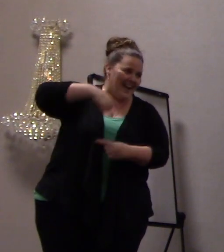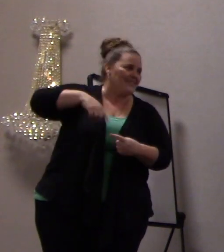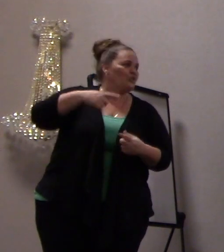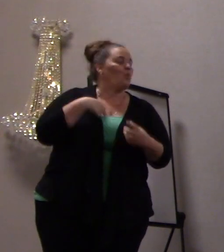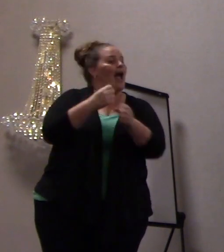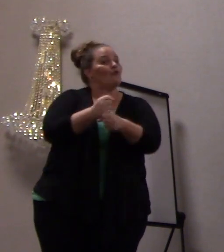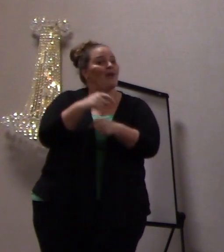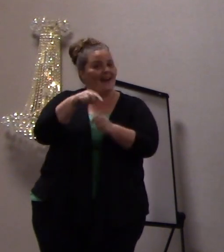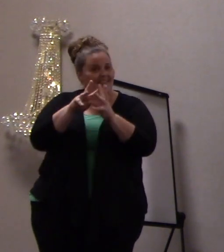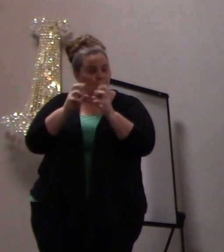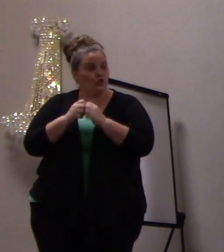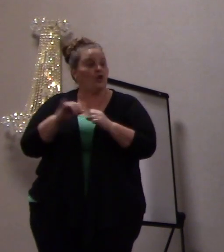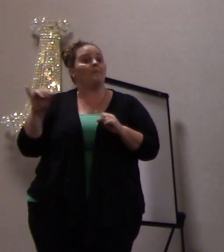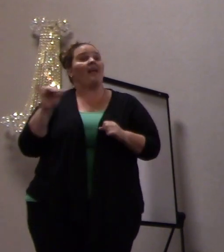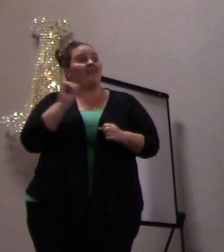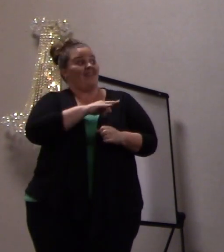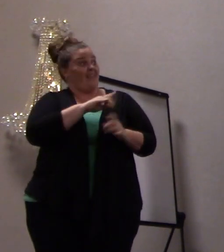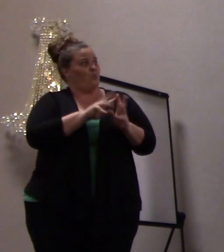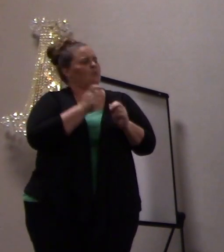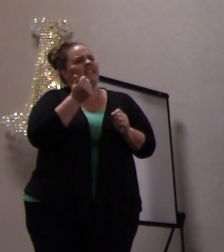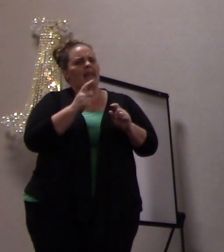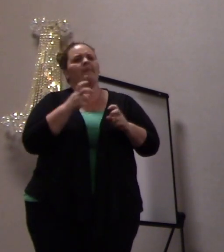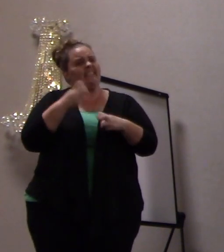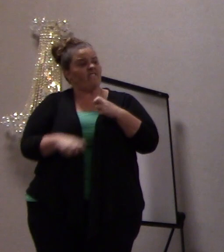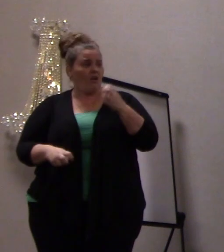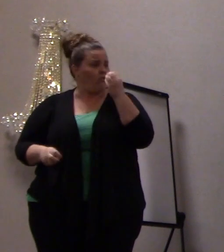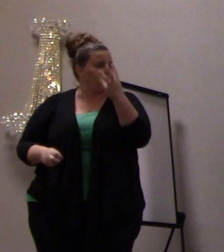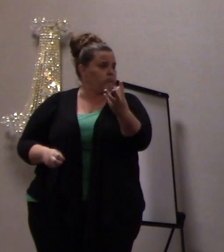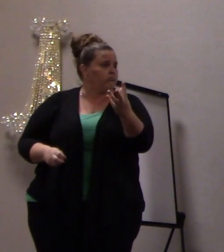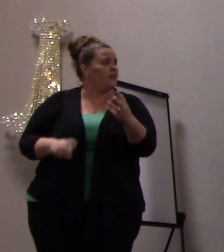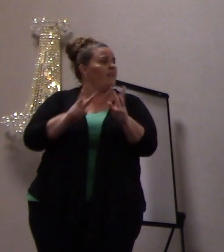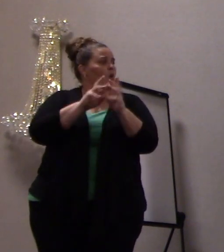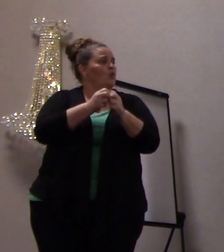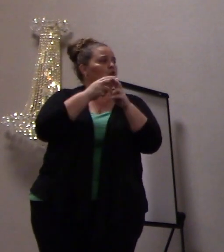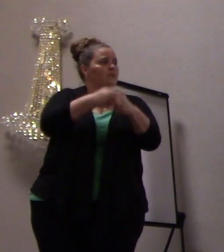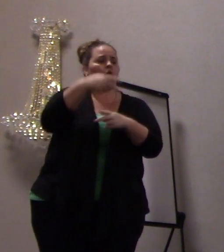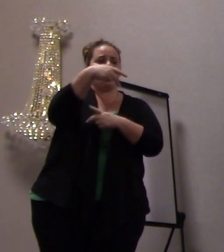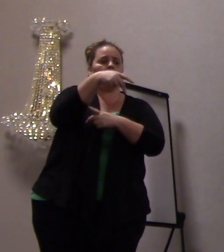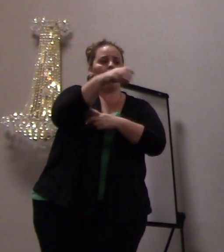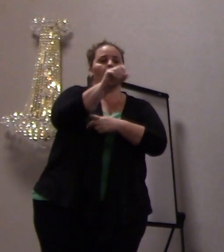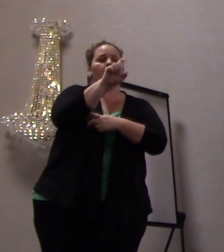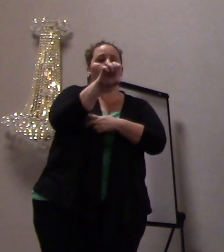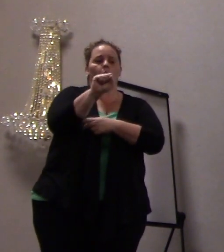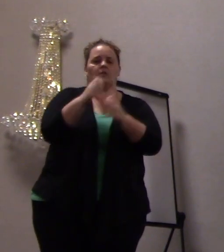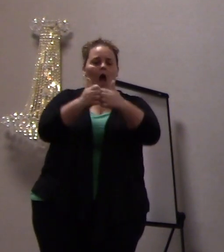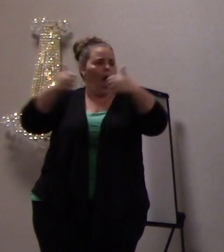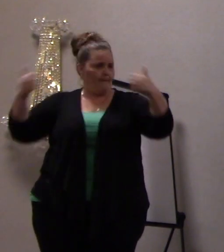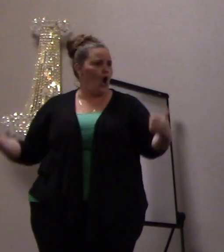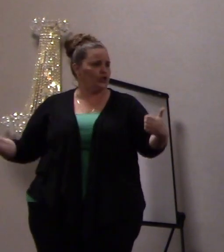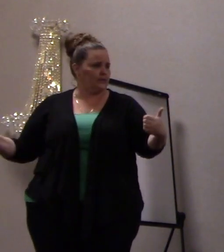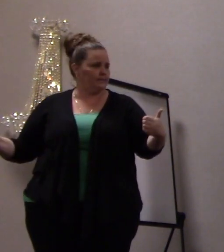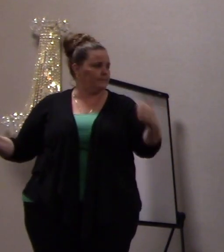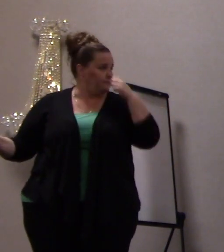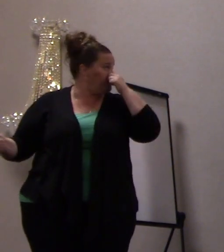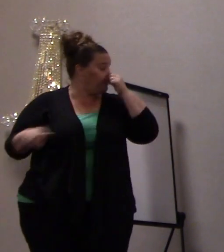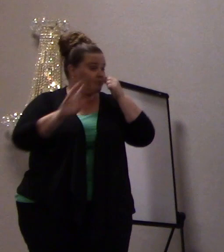created this workshop, and like that workshop, it's a little bit difficult. The workshop is called Poles Apart. It